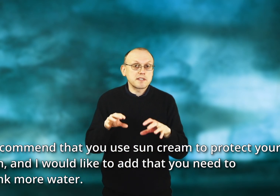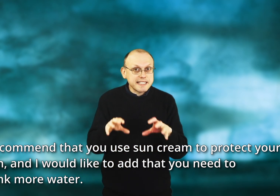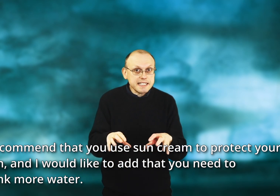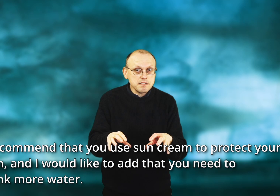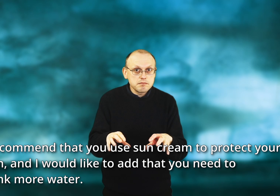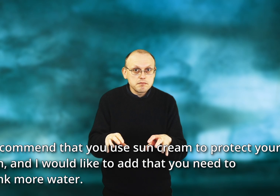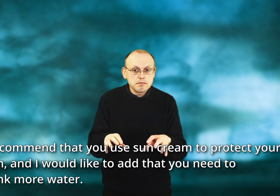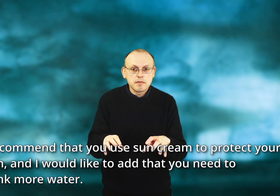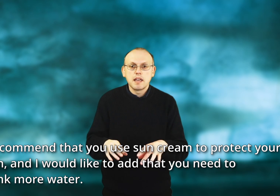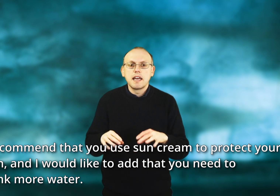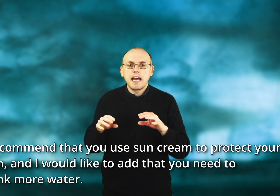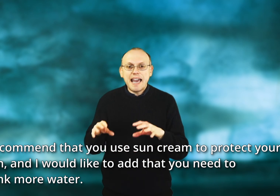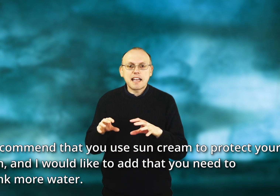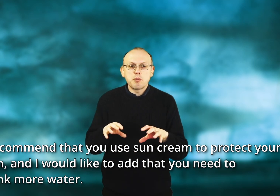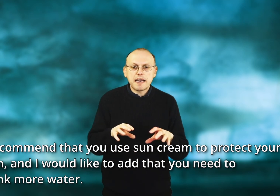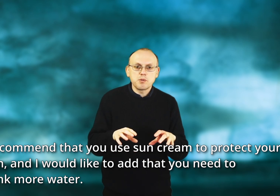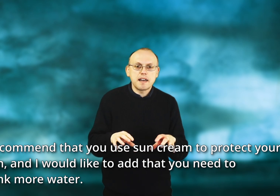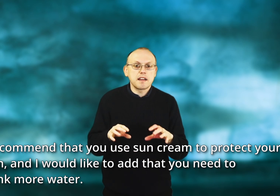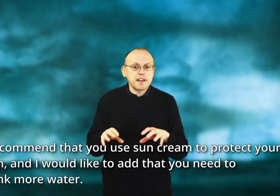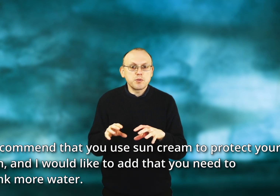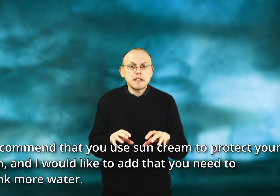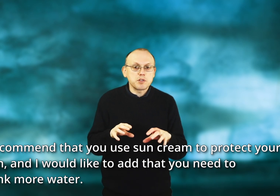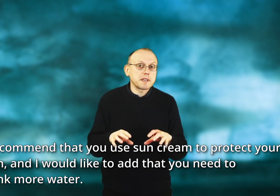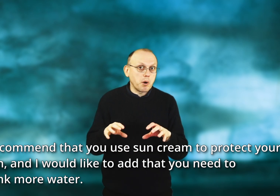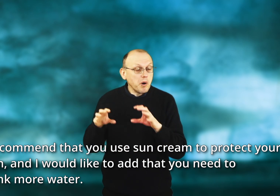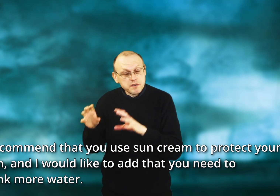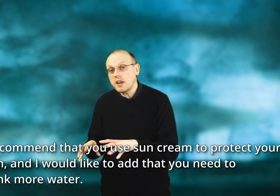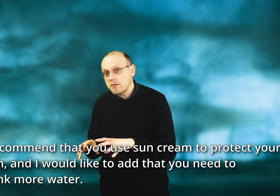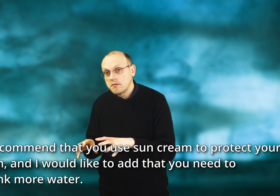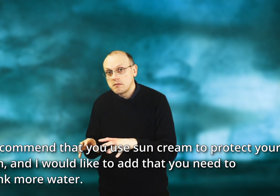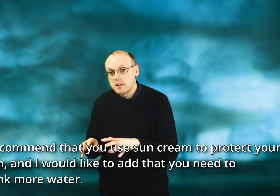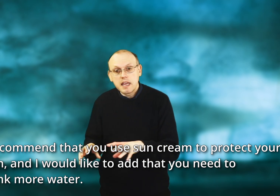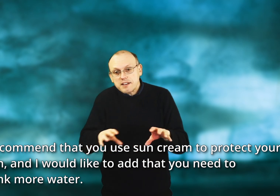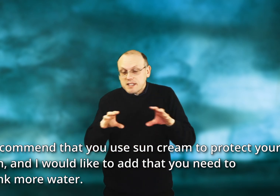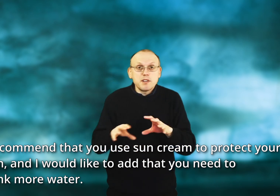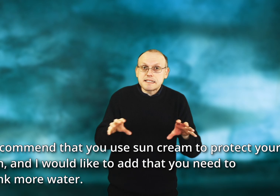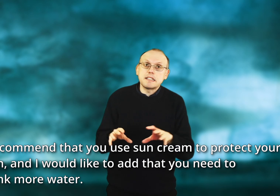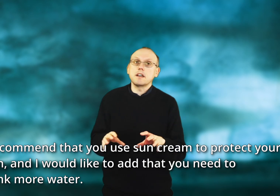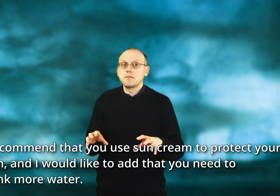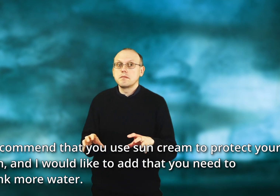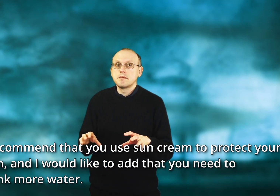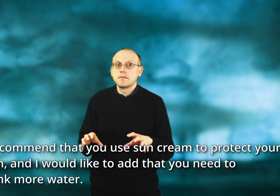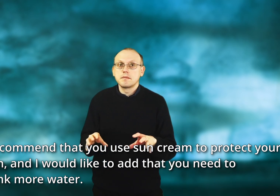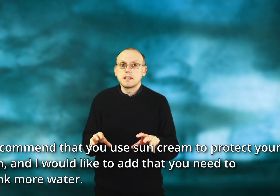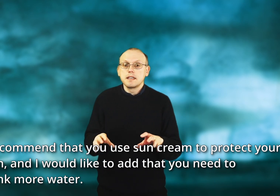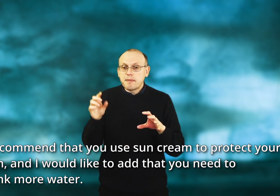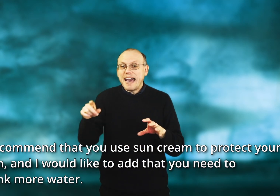skin. And I would like to add that you need to drink more water. I don't have a list here. My and